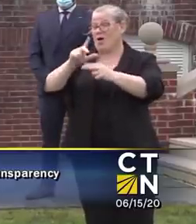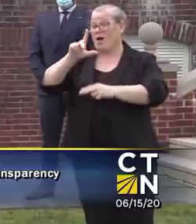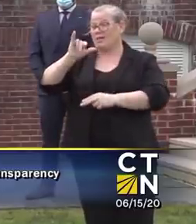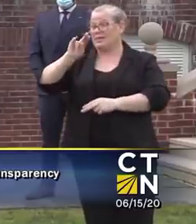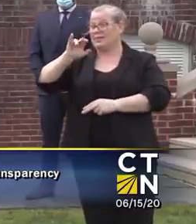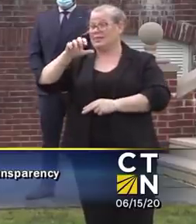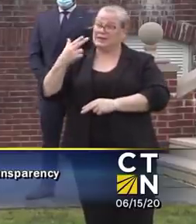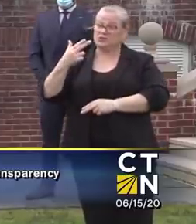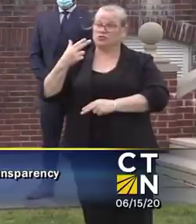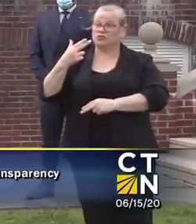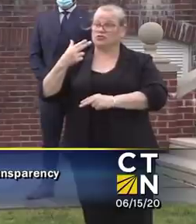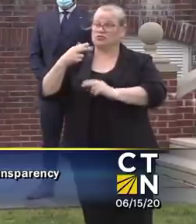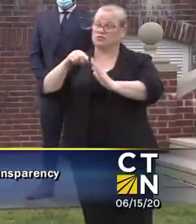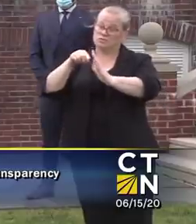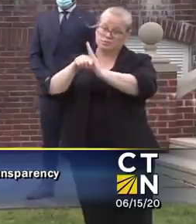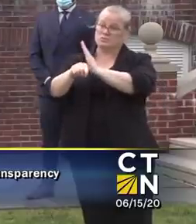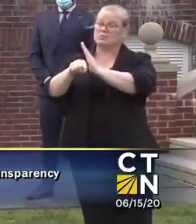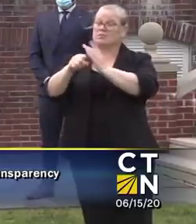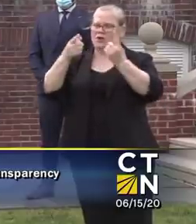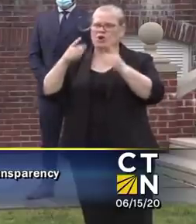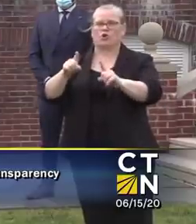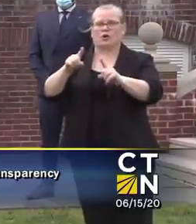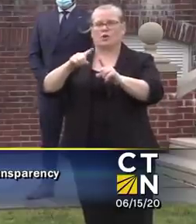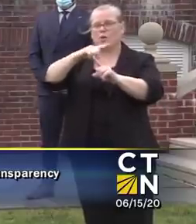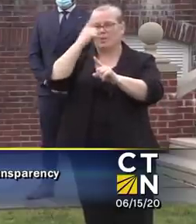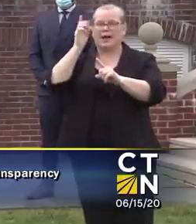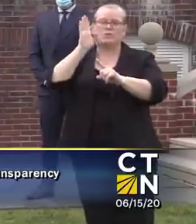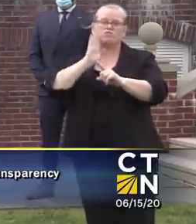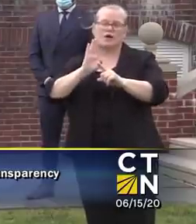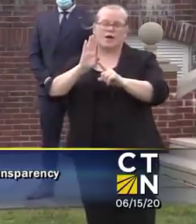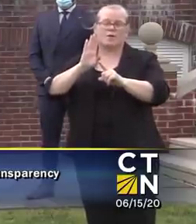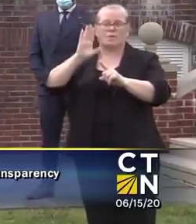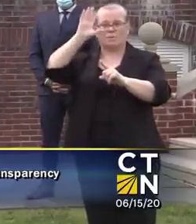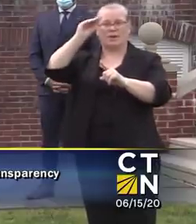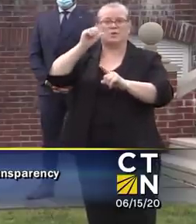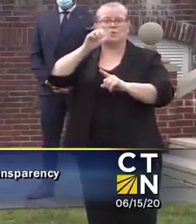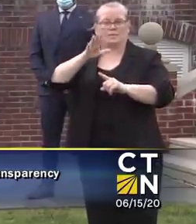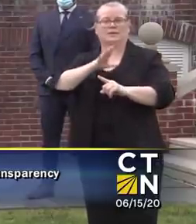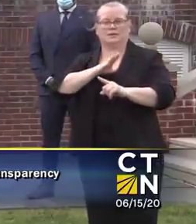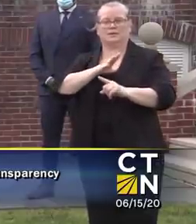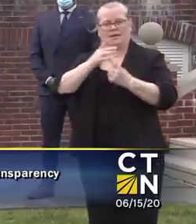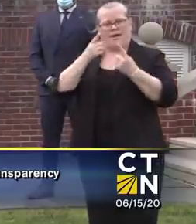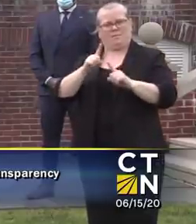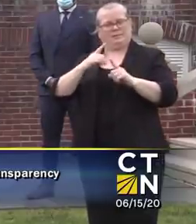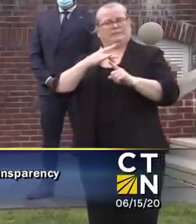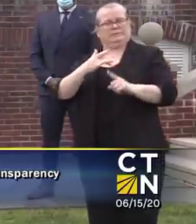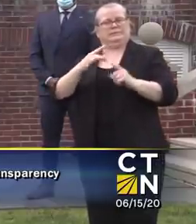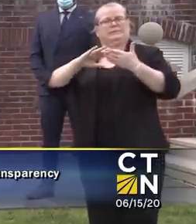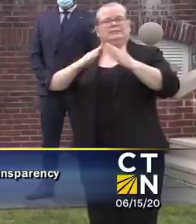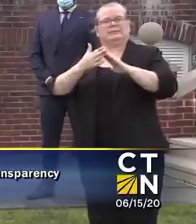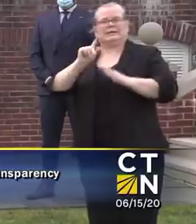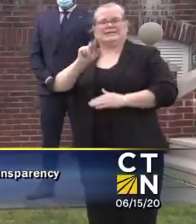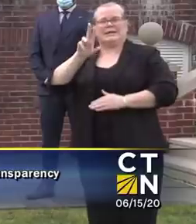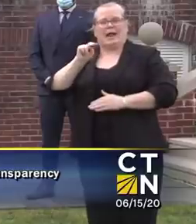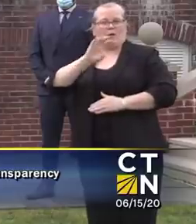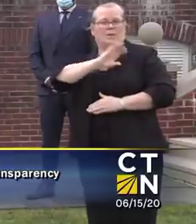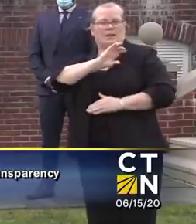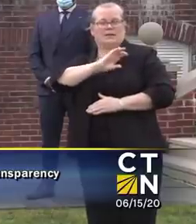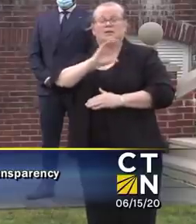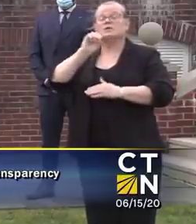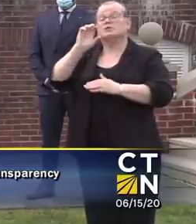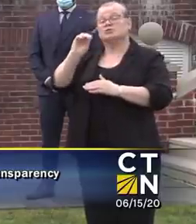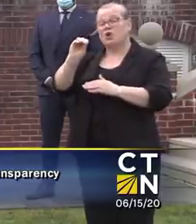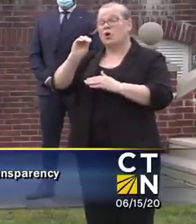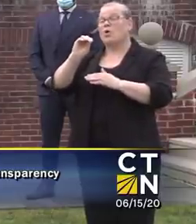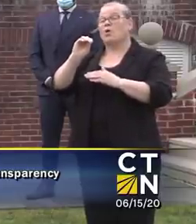Black and brown men and women. So I think as we begin to work on proposals, I am excited